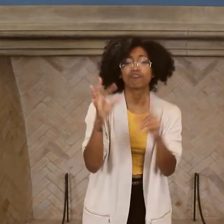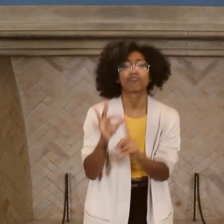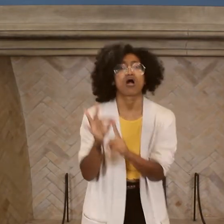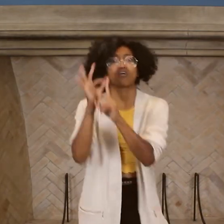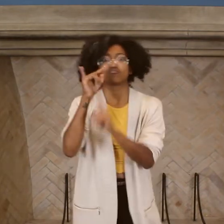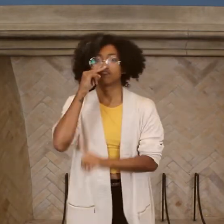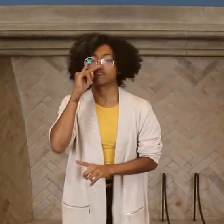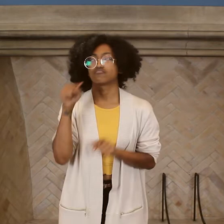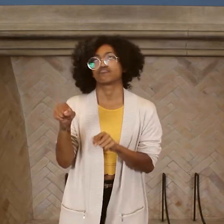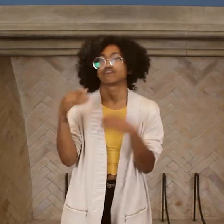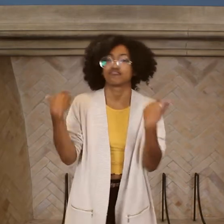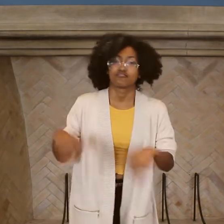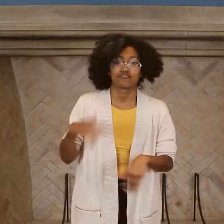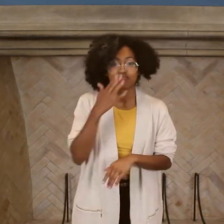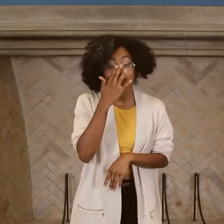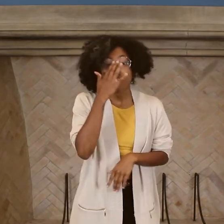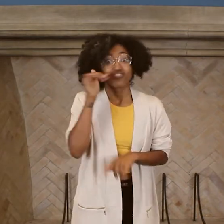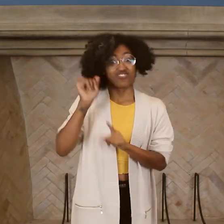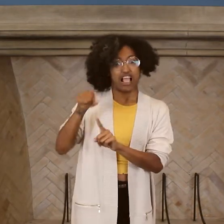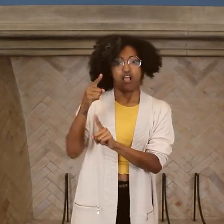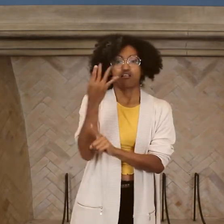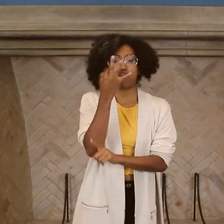You know, I really, it's great because I get to work with kids